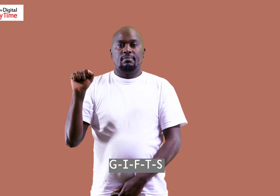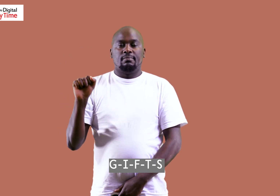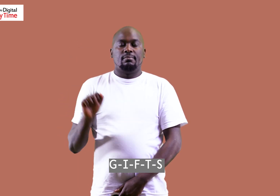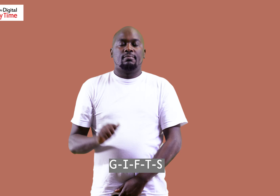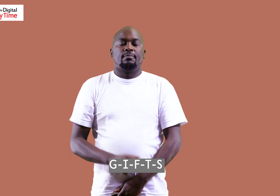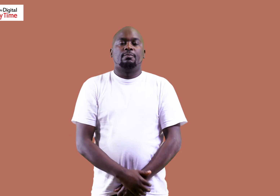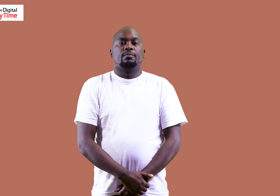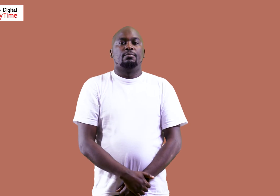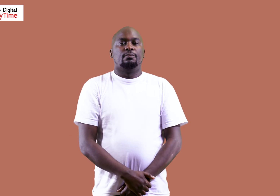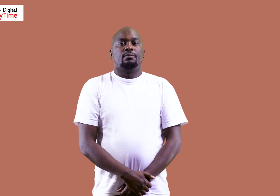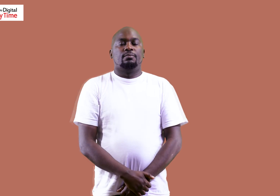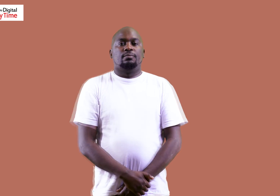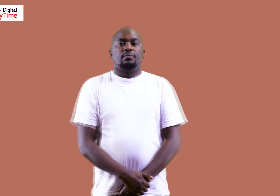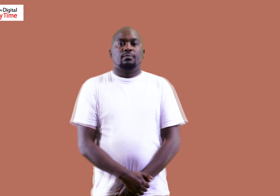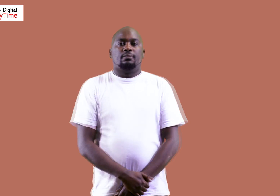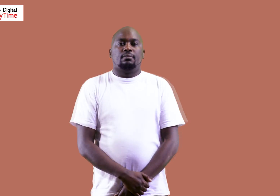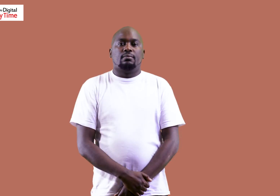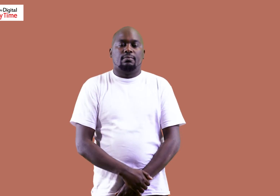Gifts.